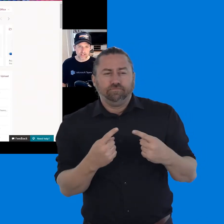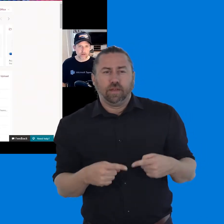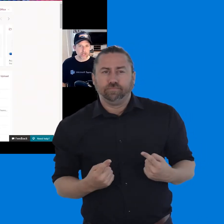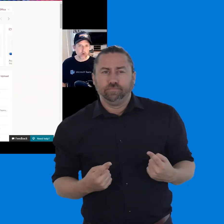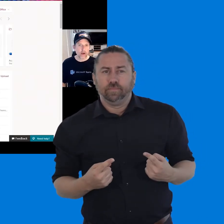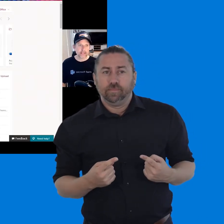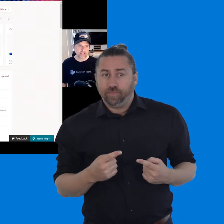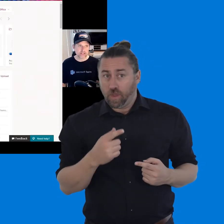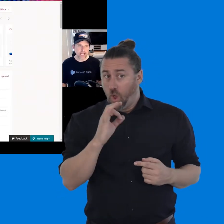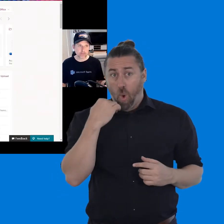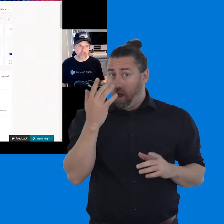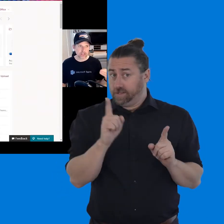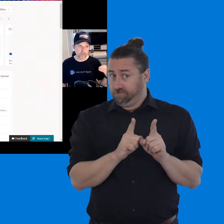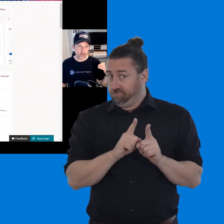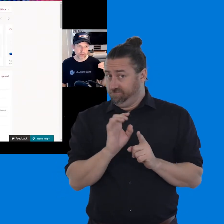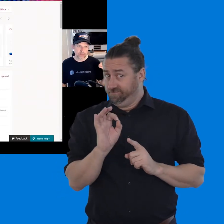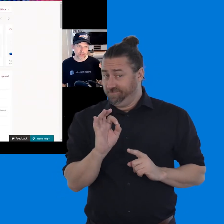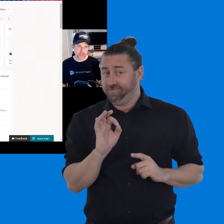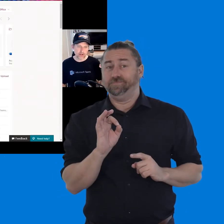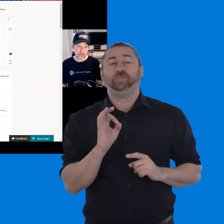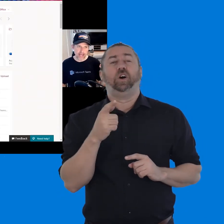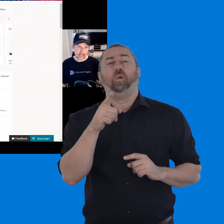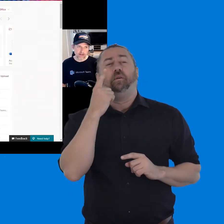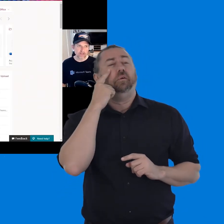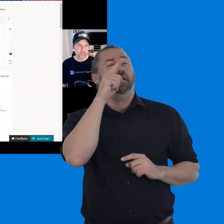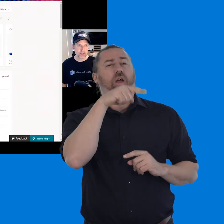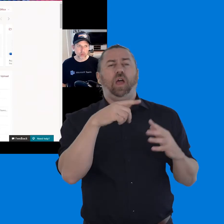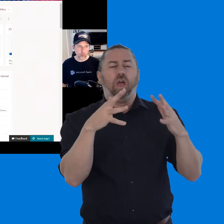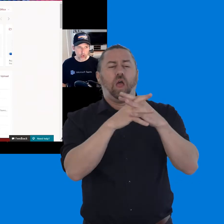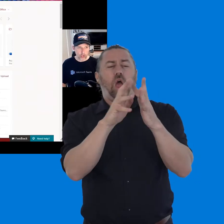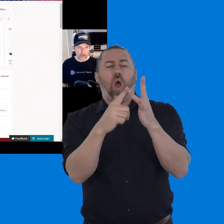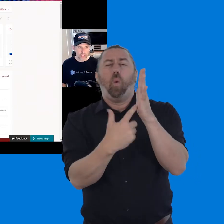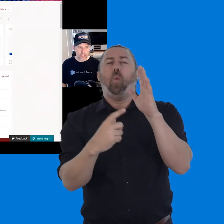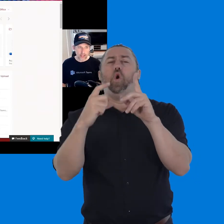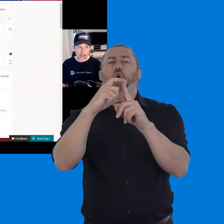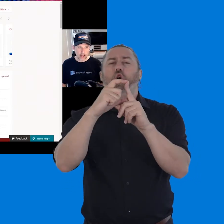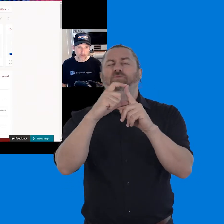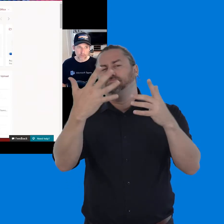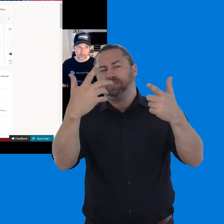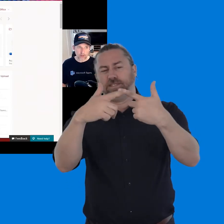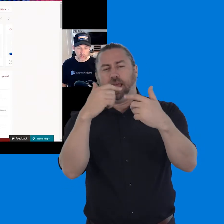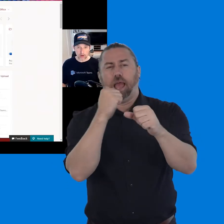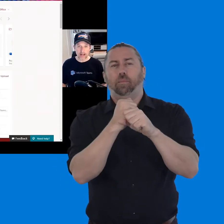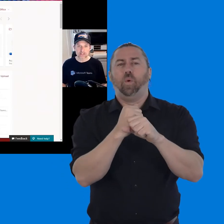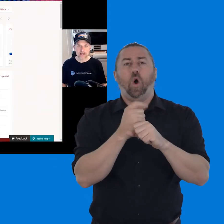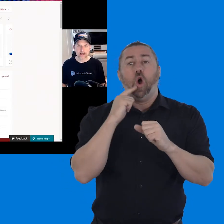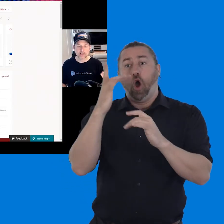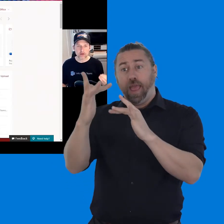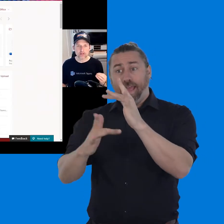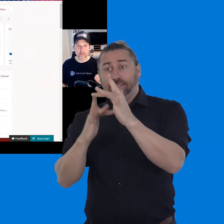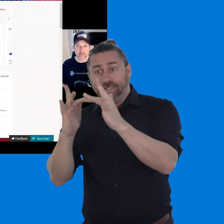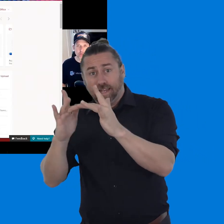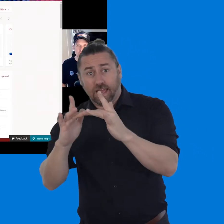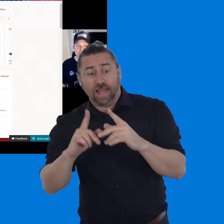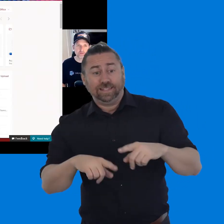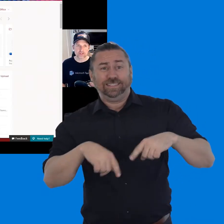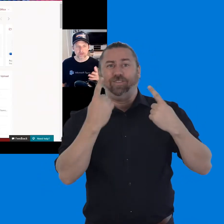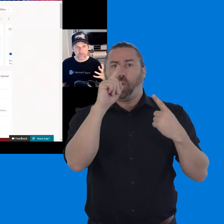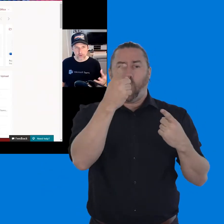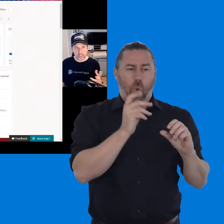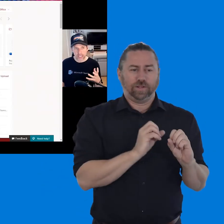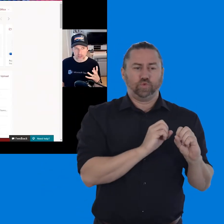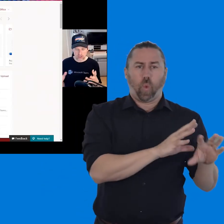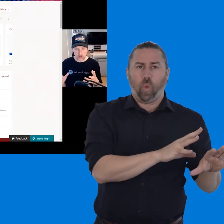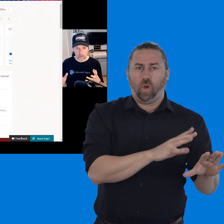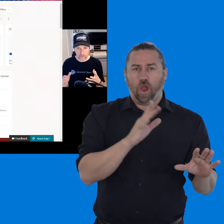not necessarily always the same. So the experience that you're going to have in Word in the browser is going to be somewhat different